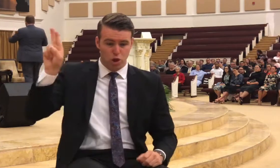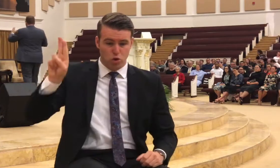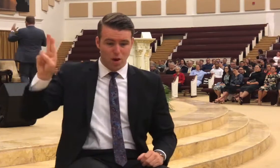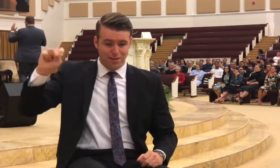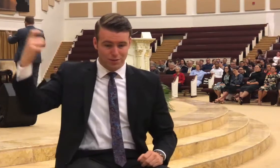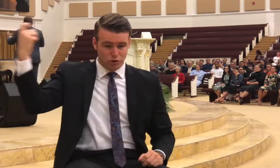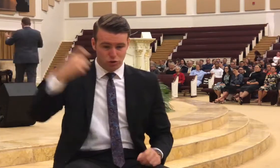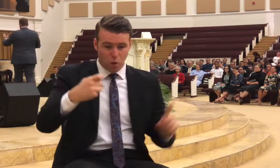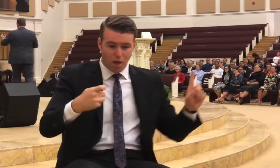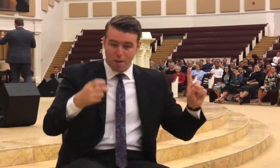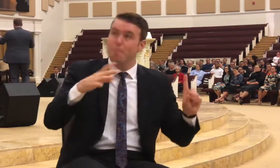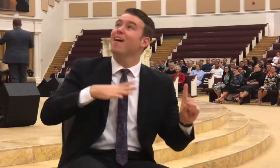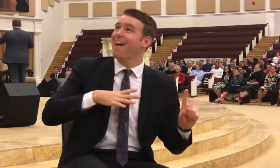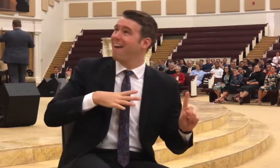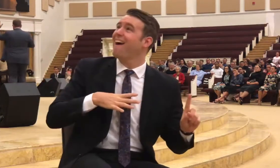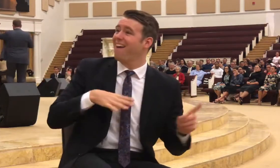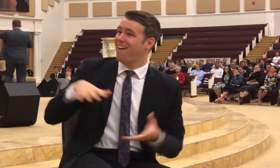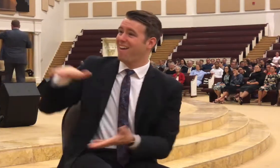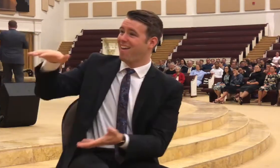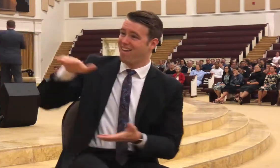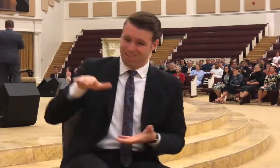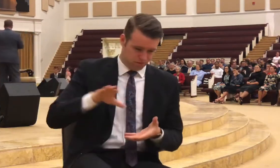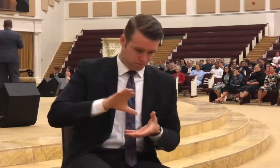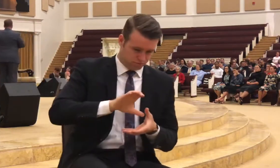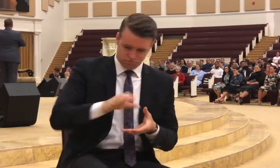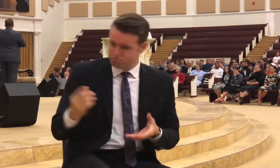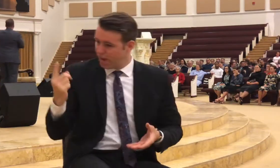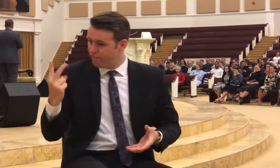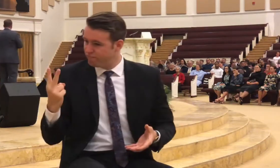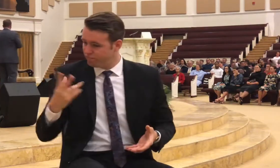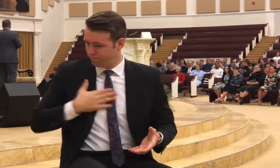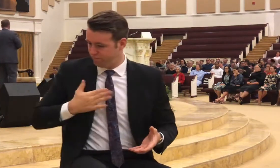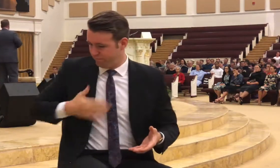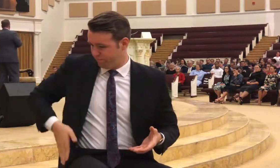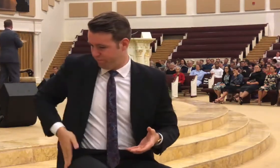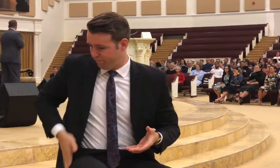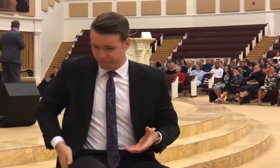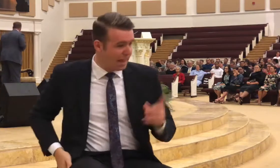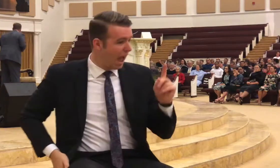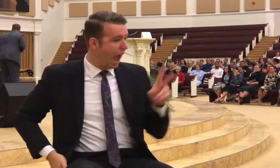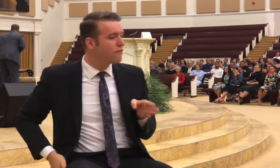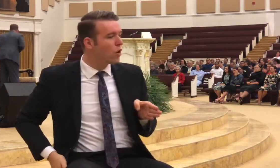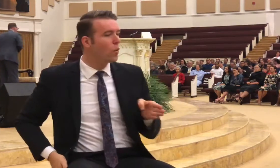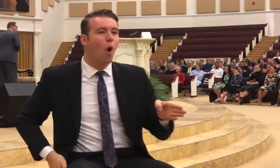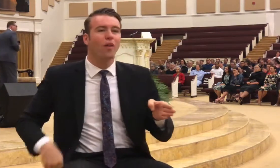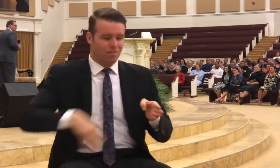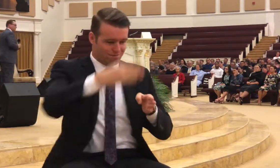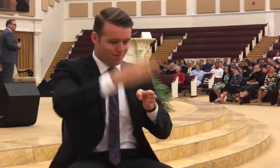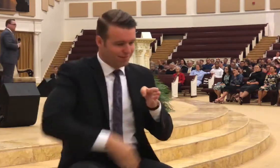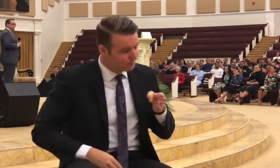road, but the so-and-so guy that's in charge of this area pocketed the money and never built the road.